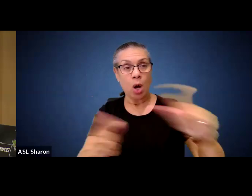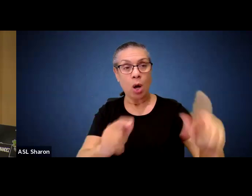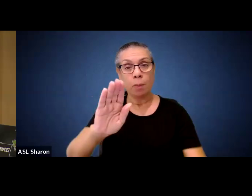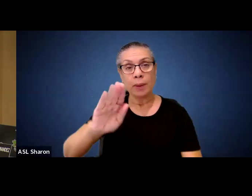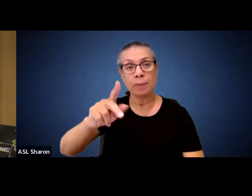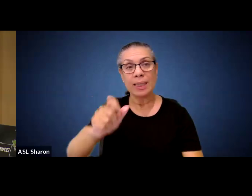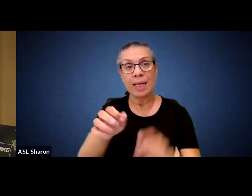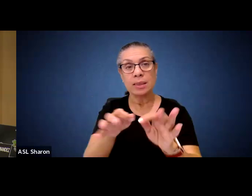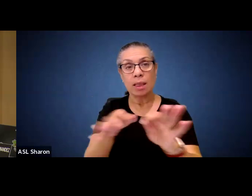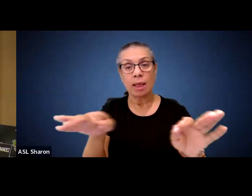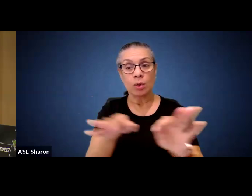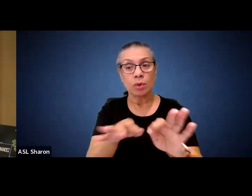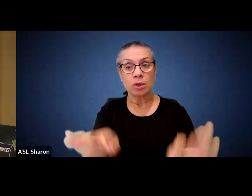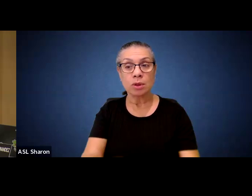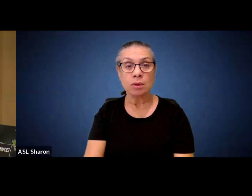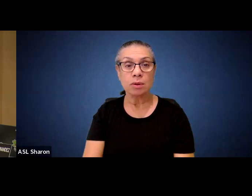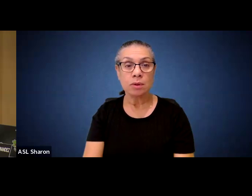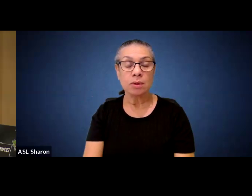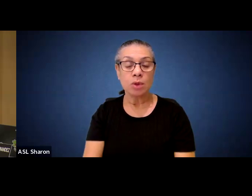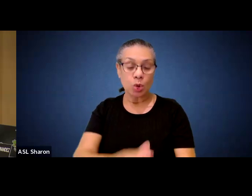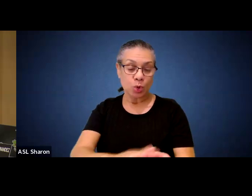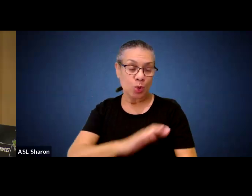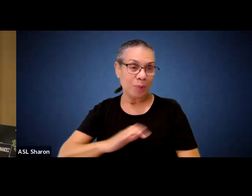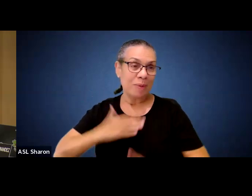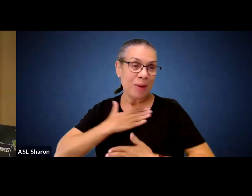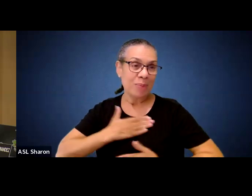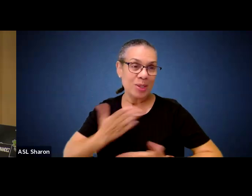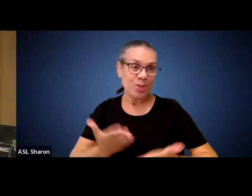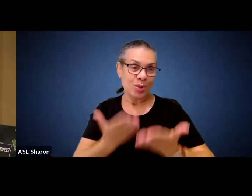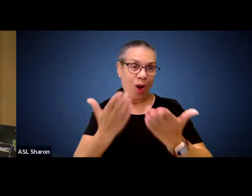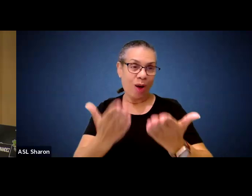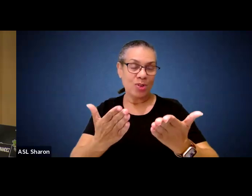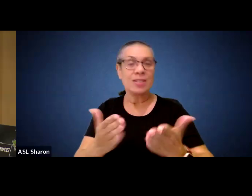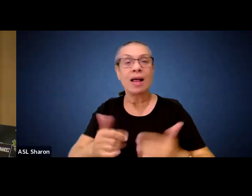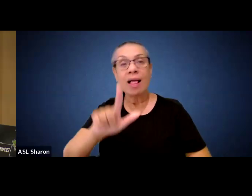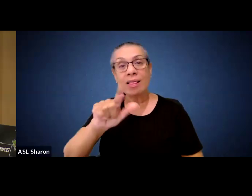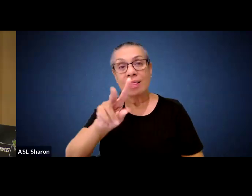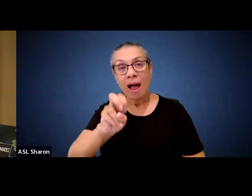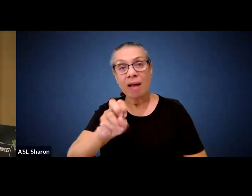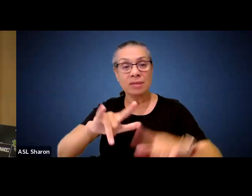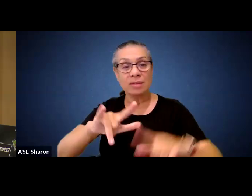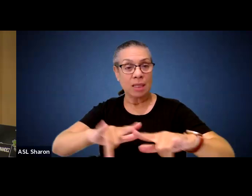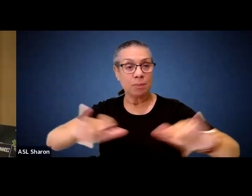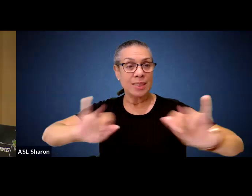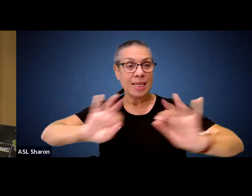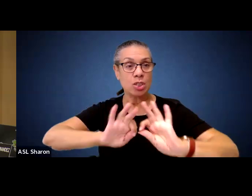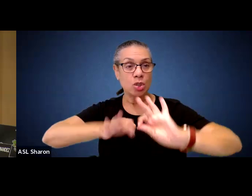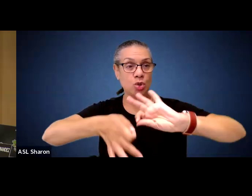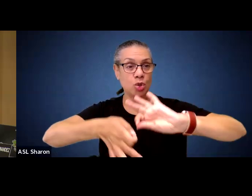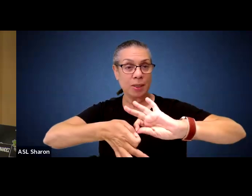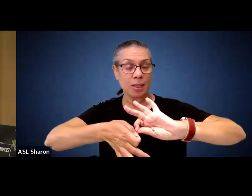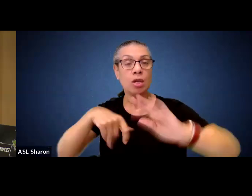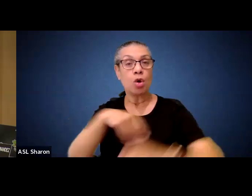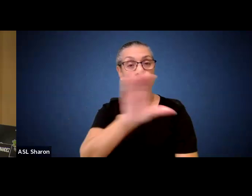BPS languages. The committee is pleased to offer live, simultaneous interpretation